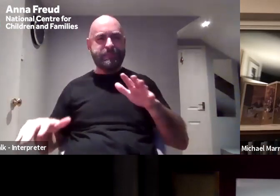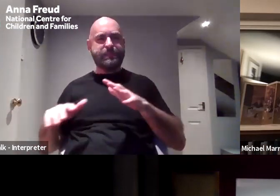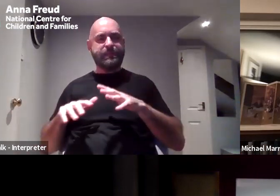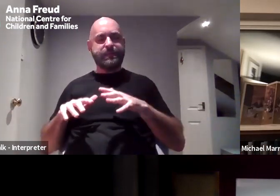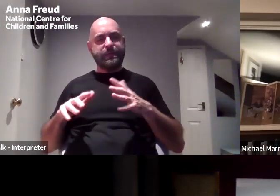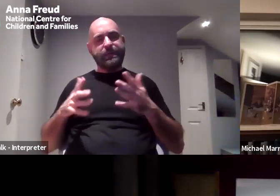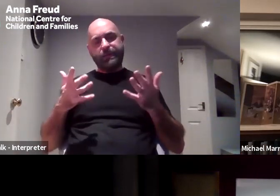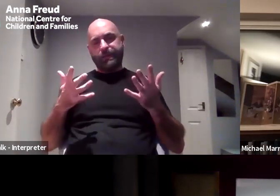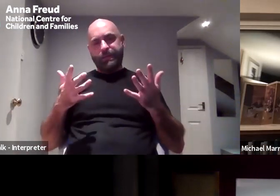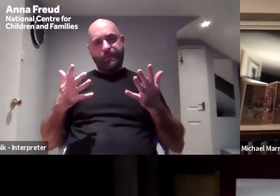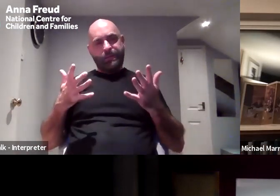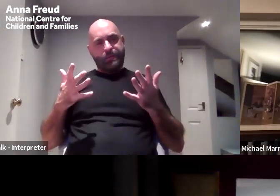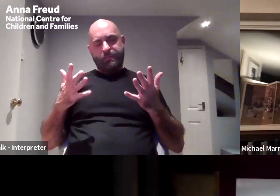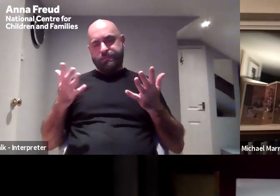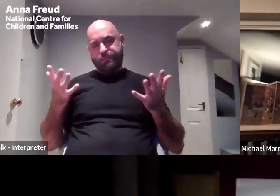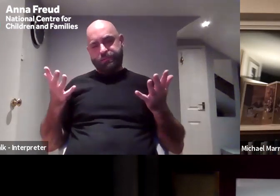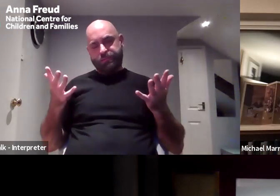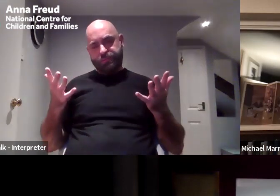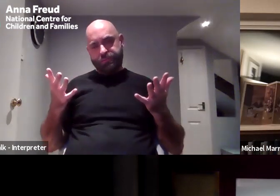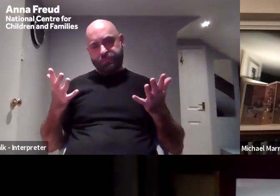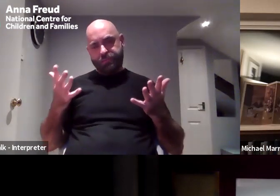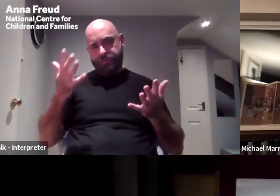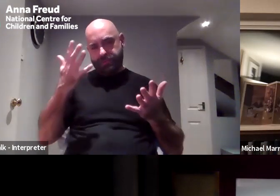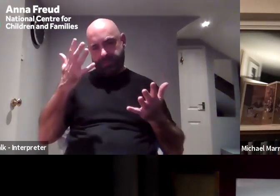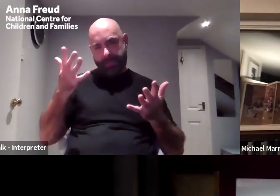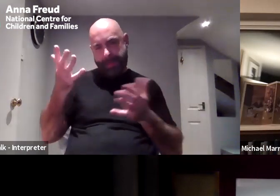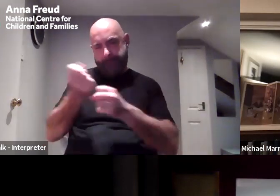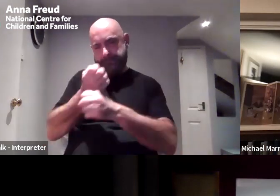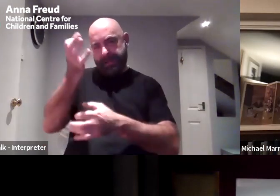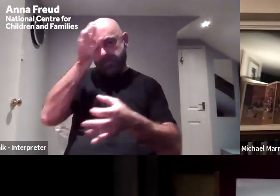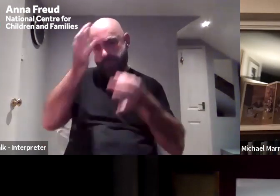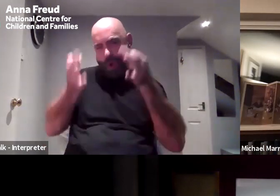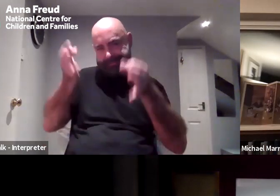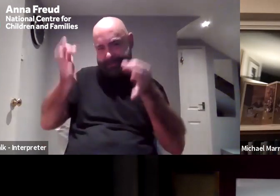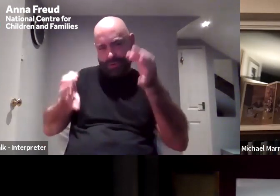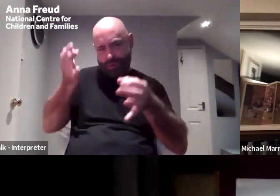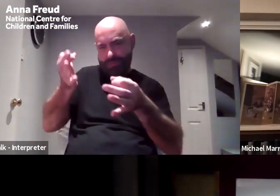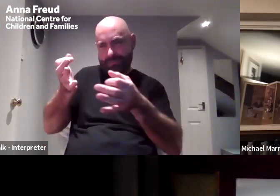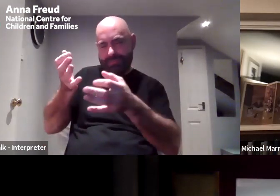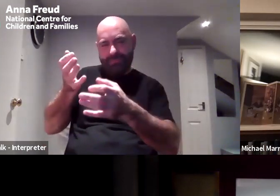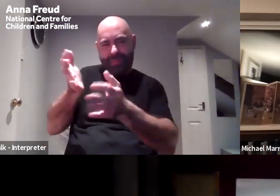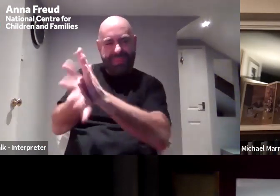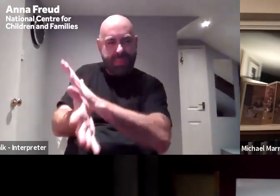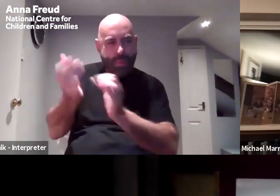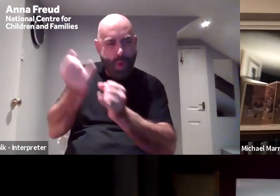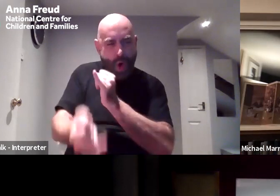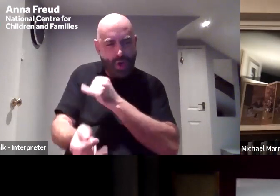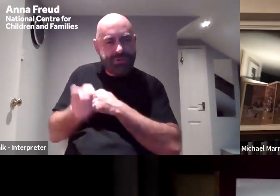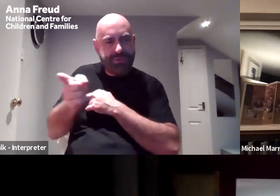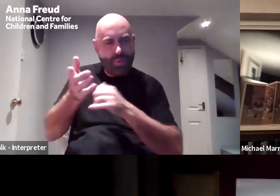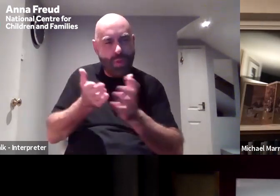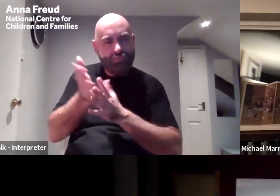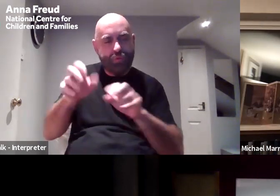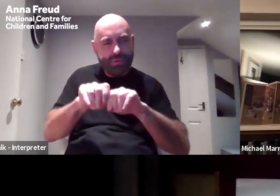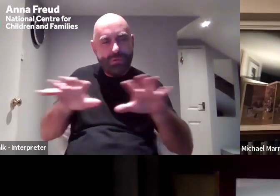and undermining the veracity of politicians even further than it does. If there